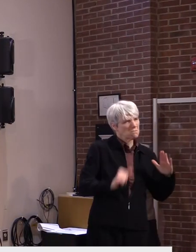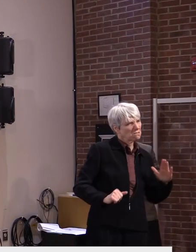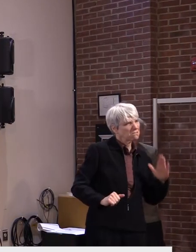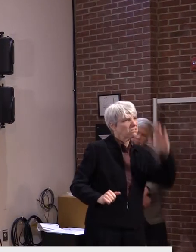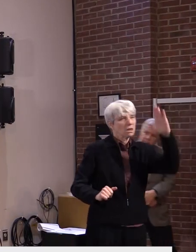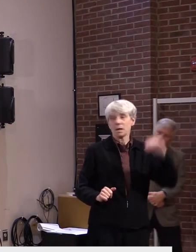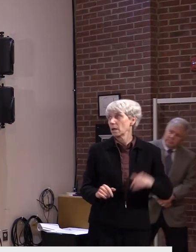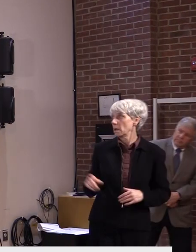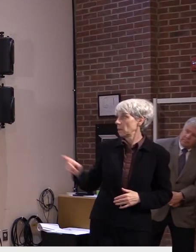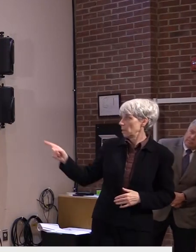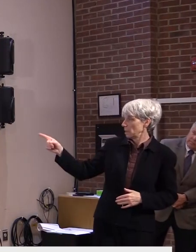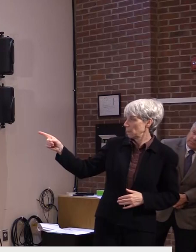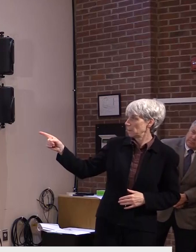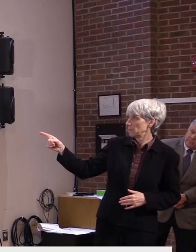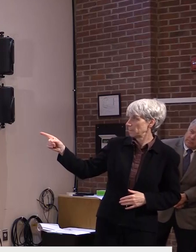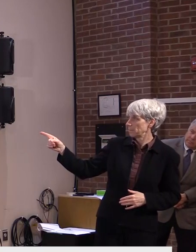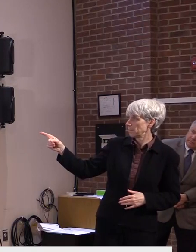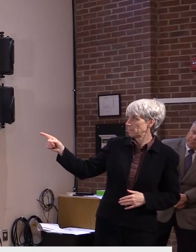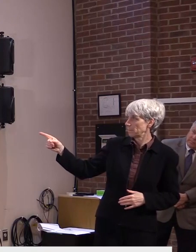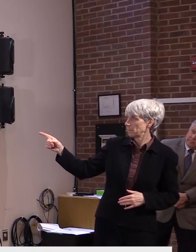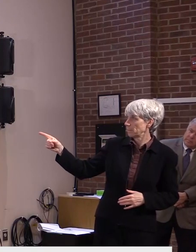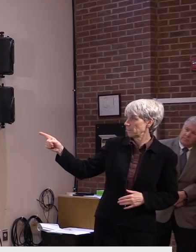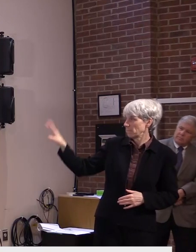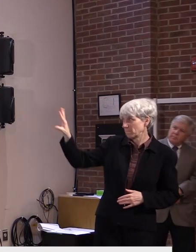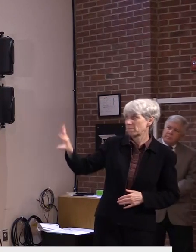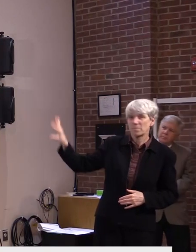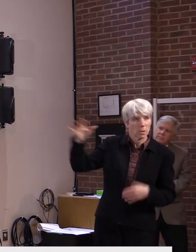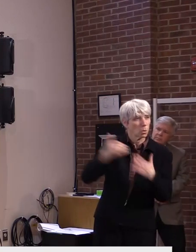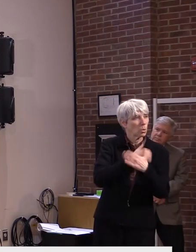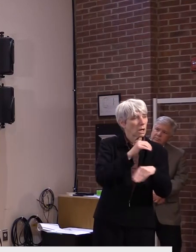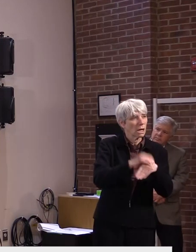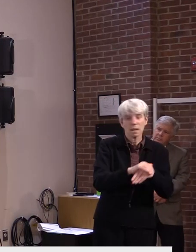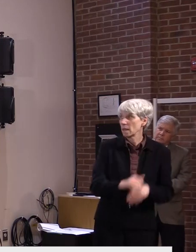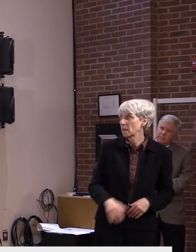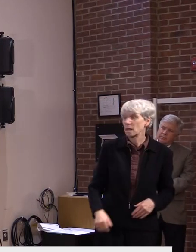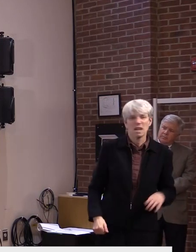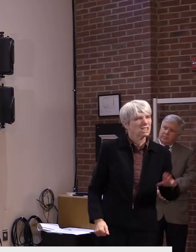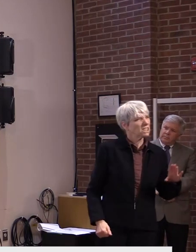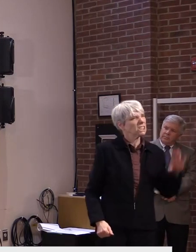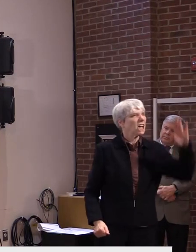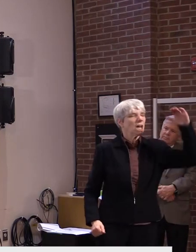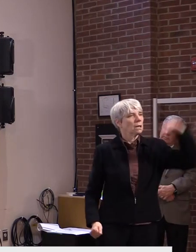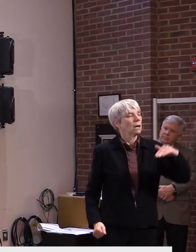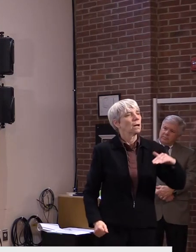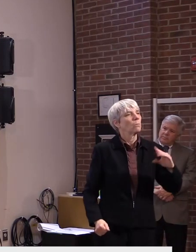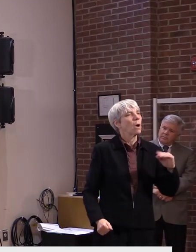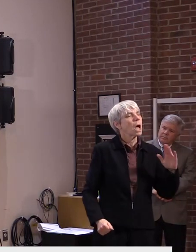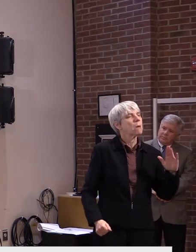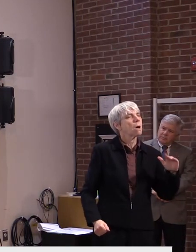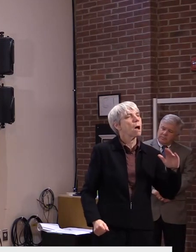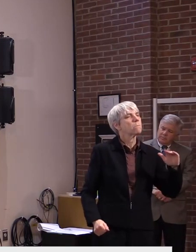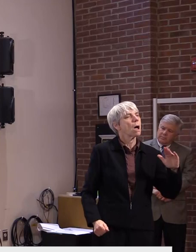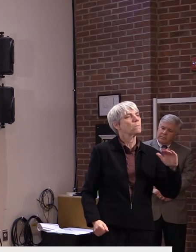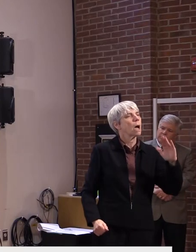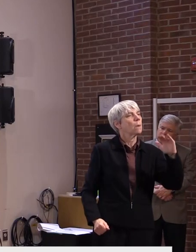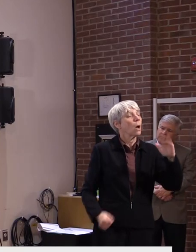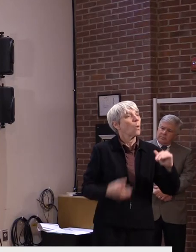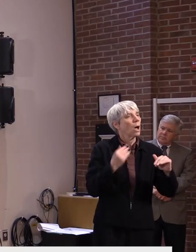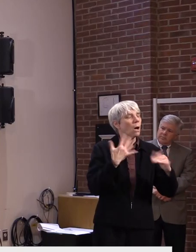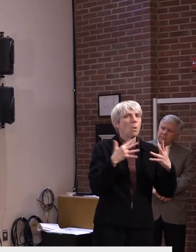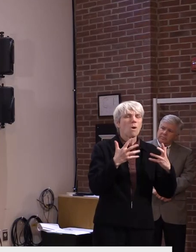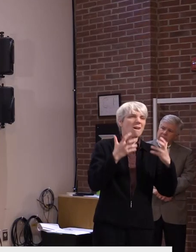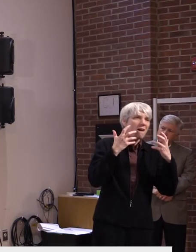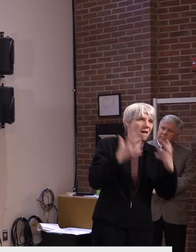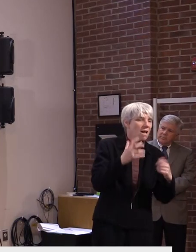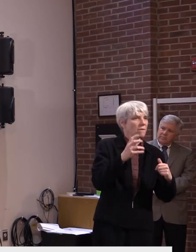as illustrated here. And it's not one of these up and down things. It's such a heavily vaccinated region